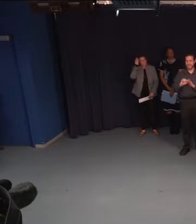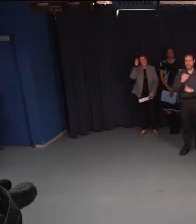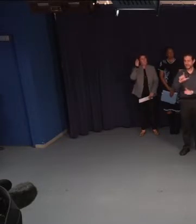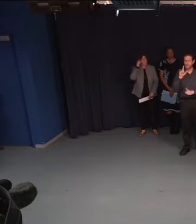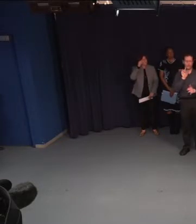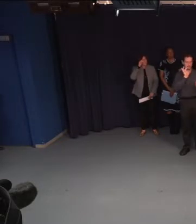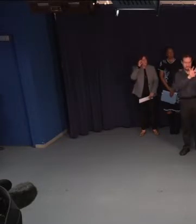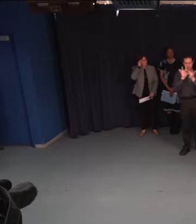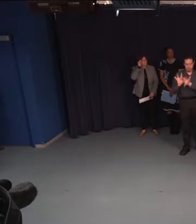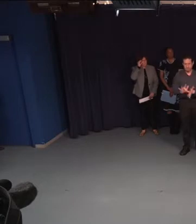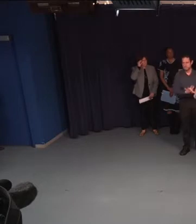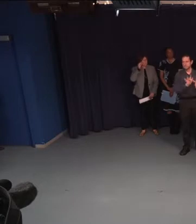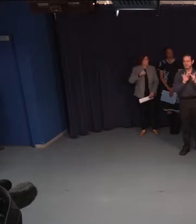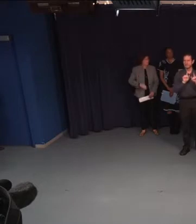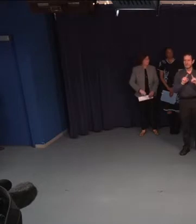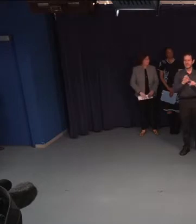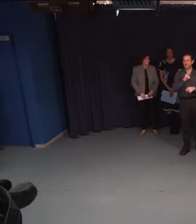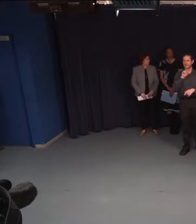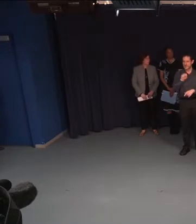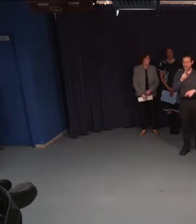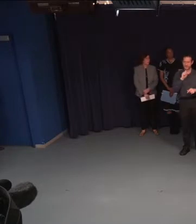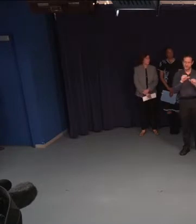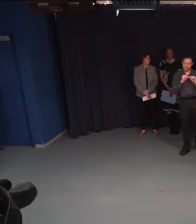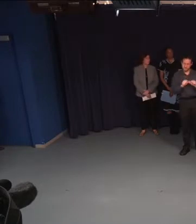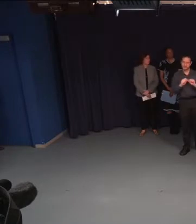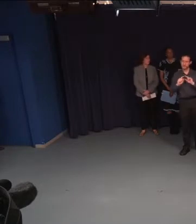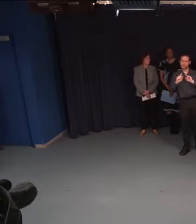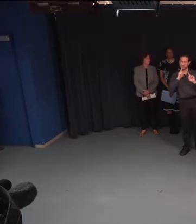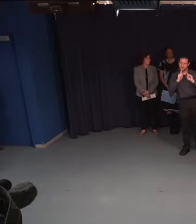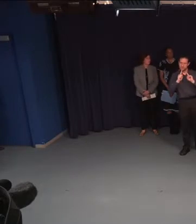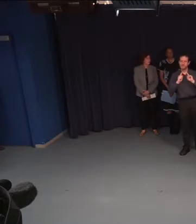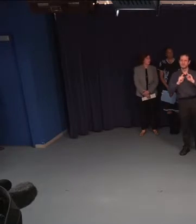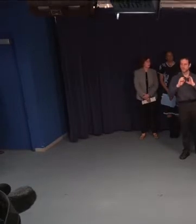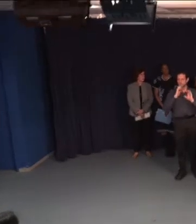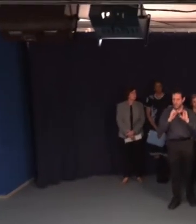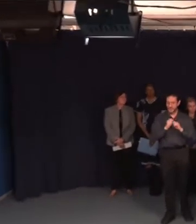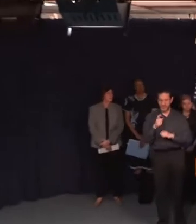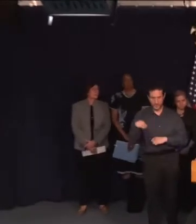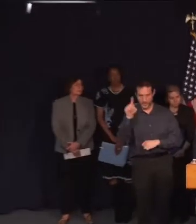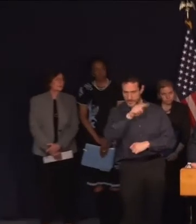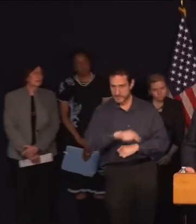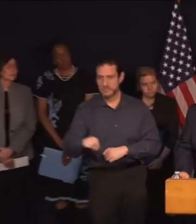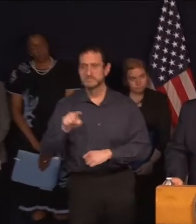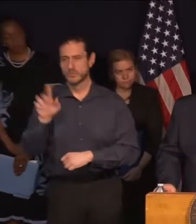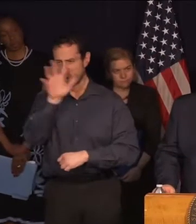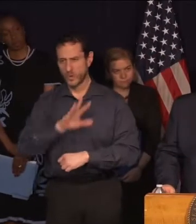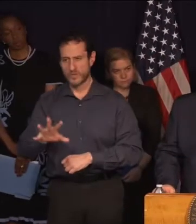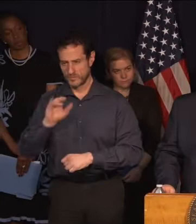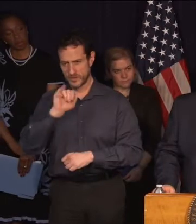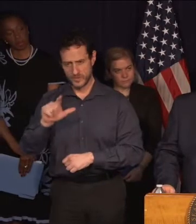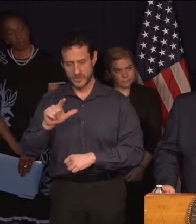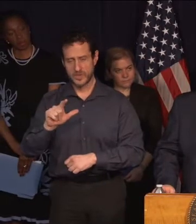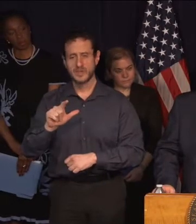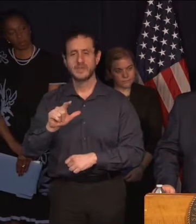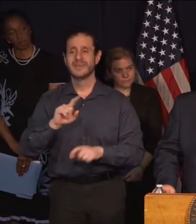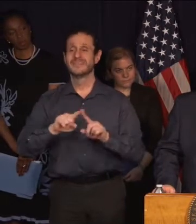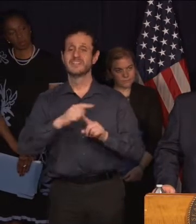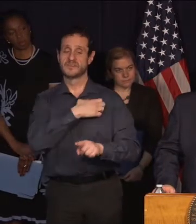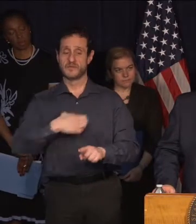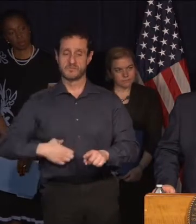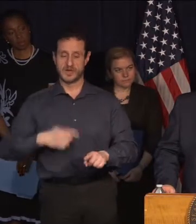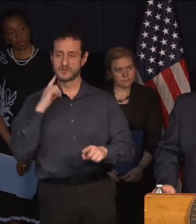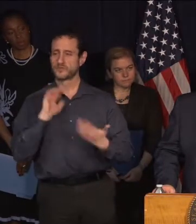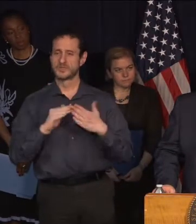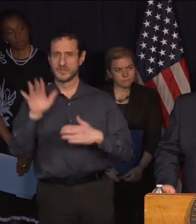contact with those counties, are continuing to communicate with them and with the mayors of cities across the state.